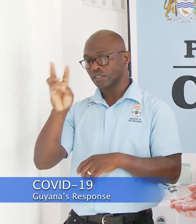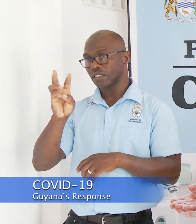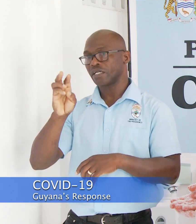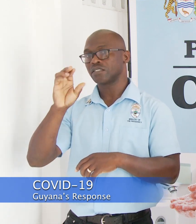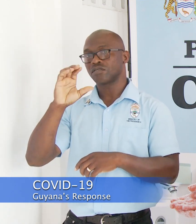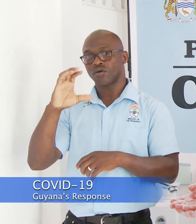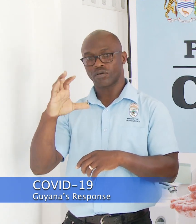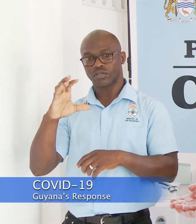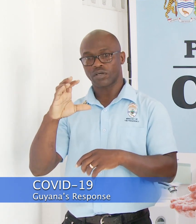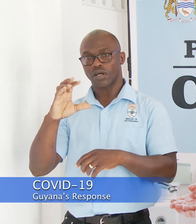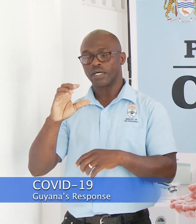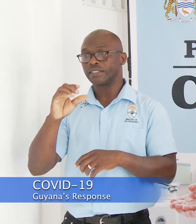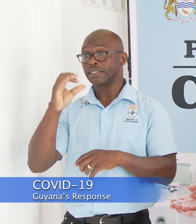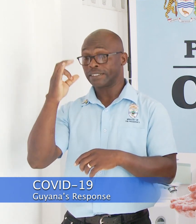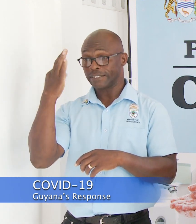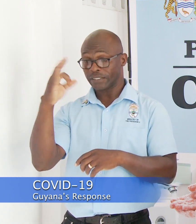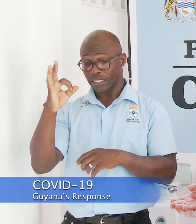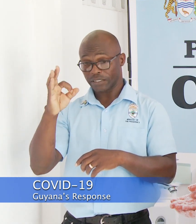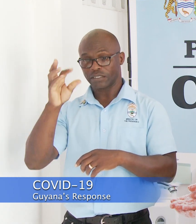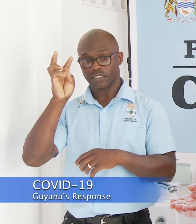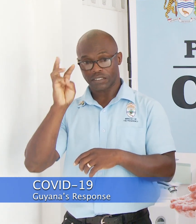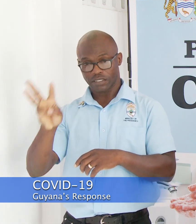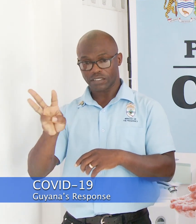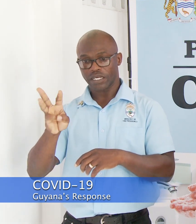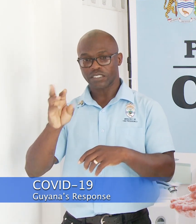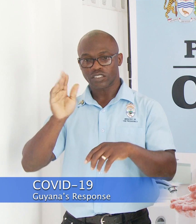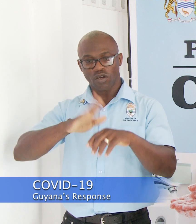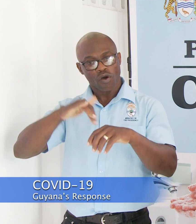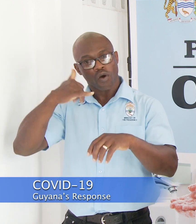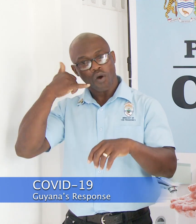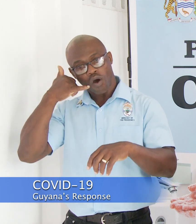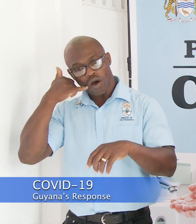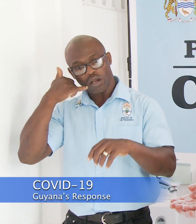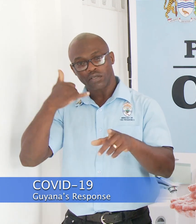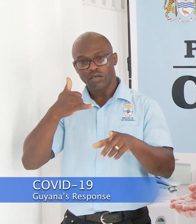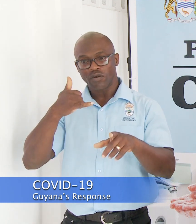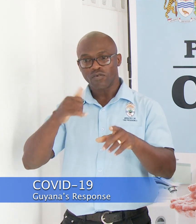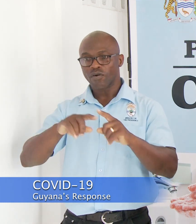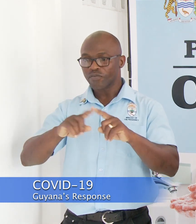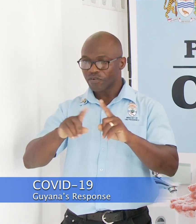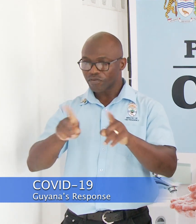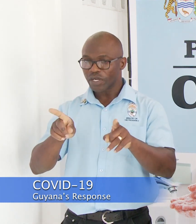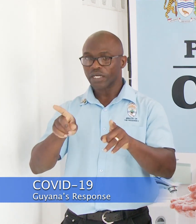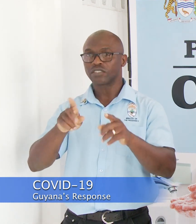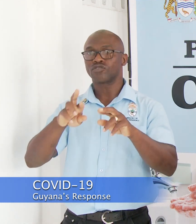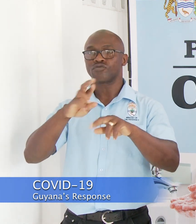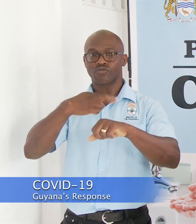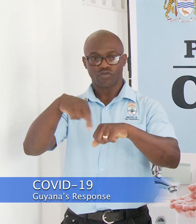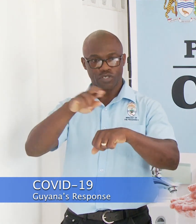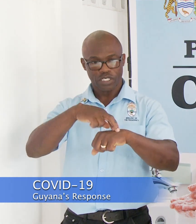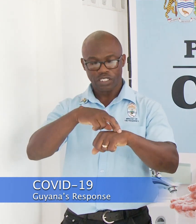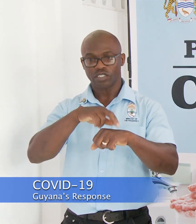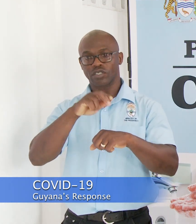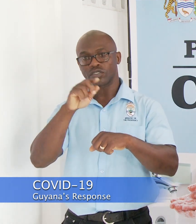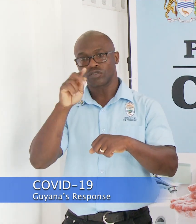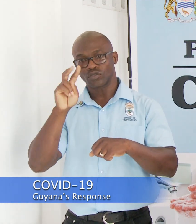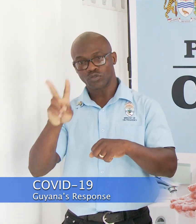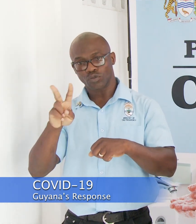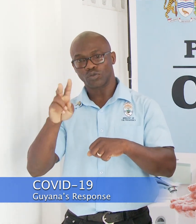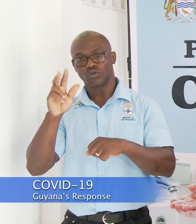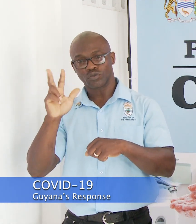696 calls were received from our hotlines from regions number 2,